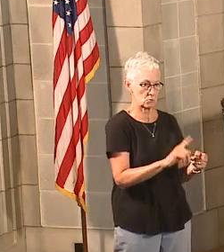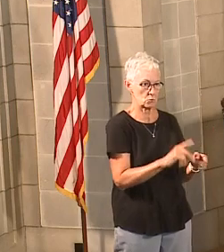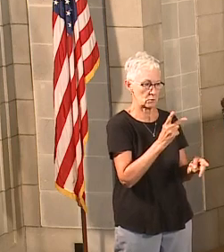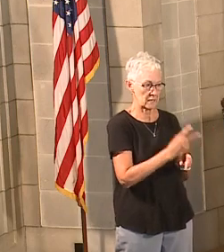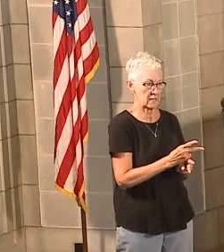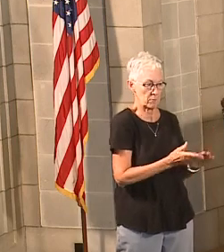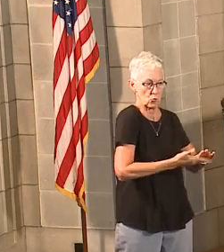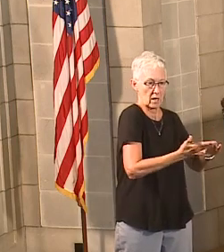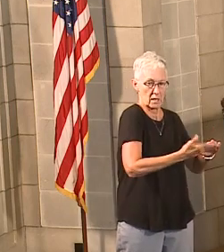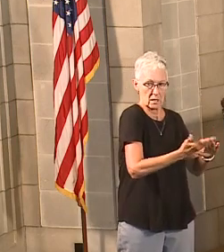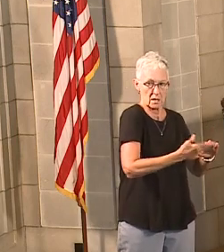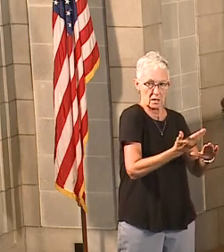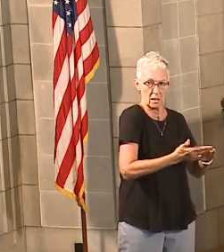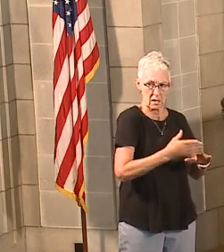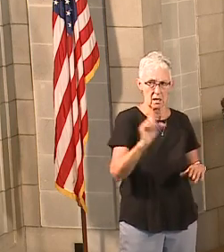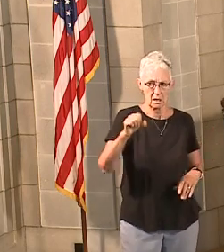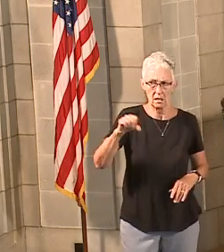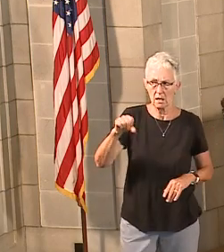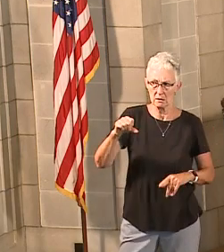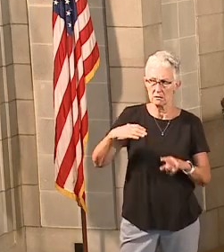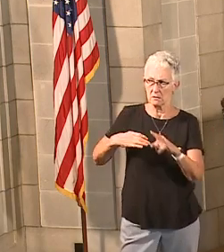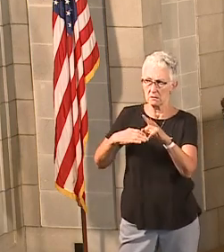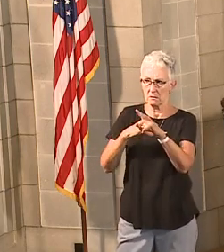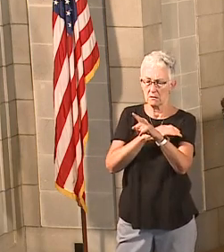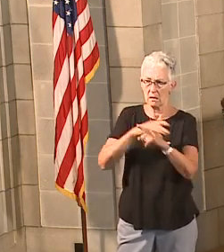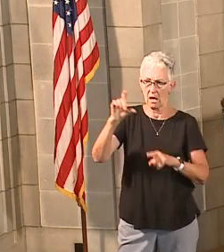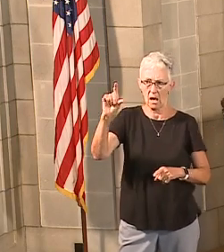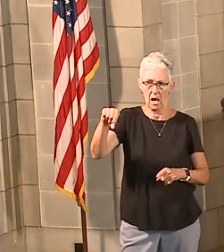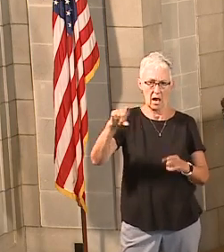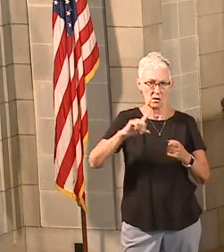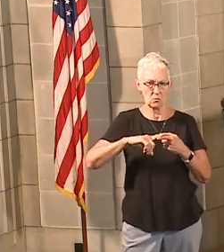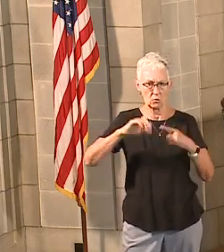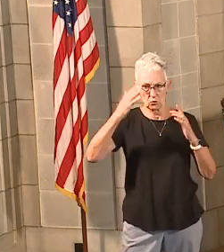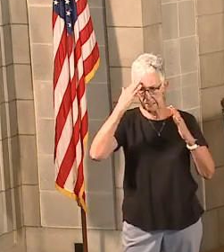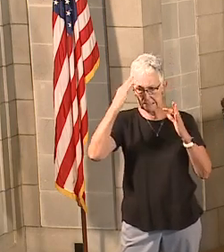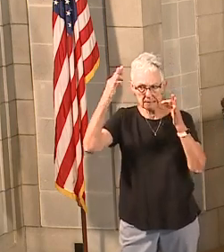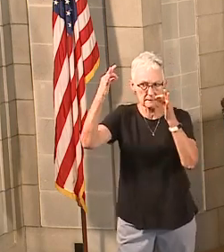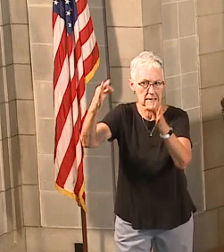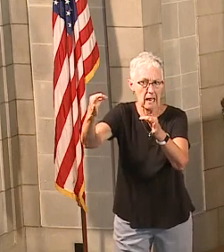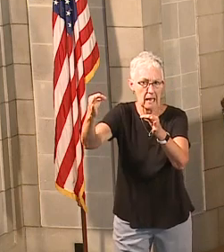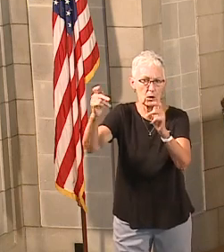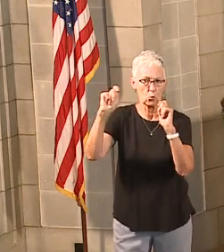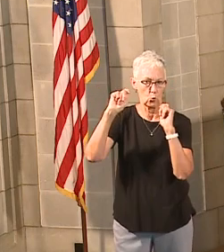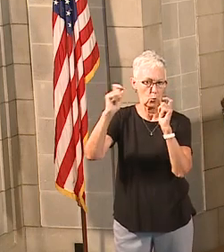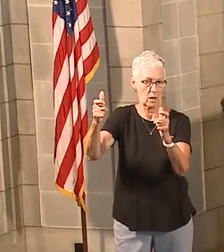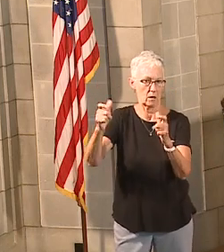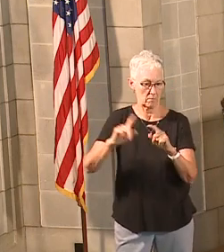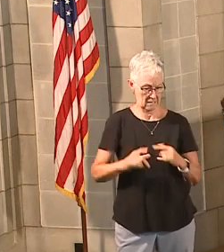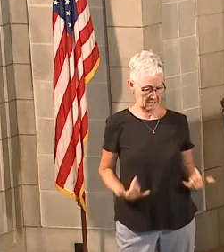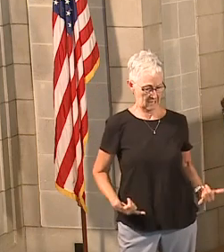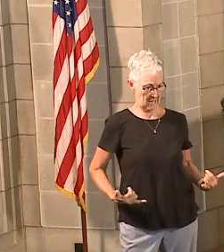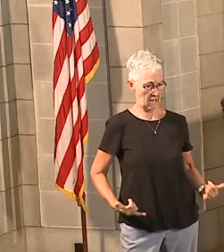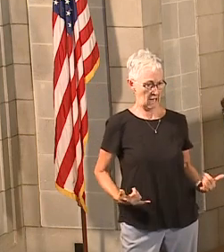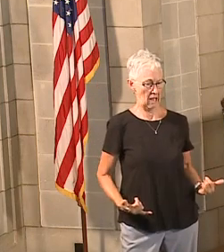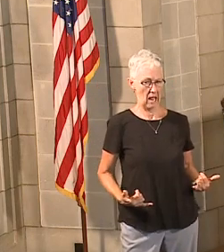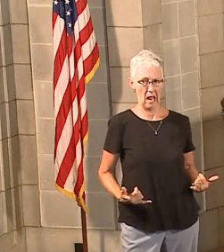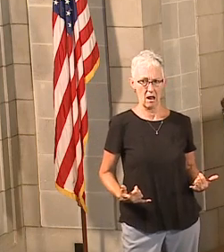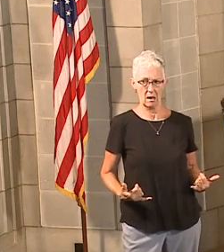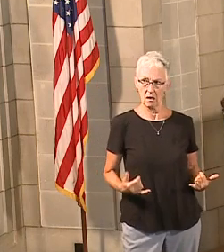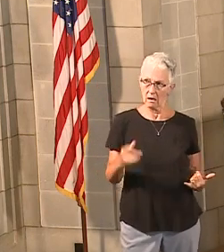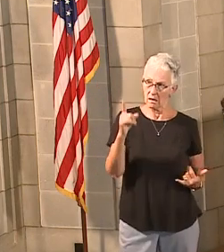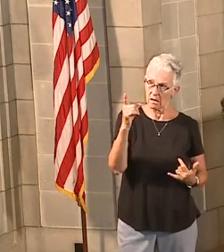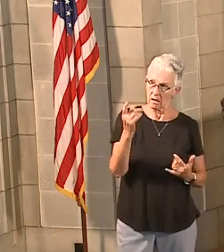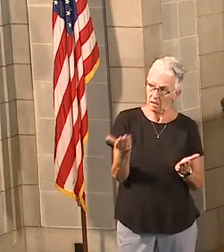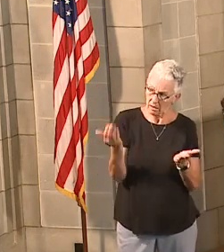And there was no doubt that Congress had to act to do as far as the stimulus early on. However, now we're talking about multiple stimulus